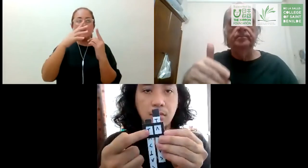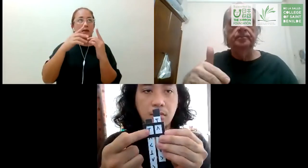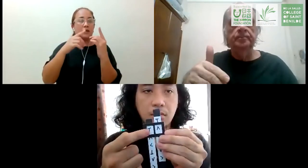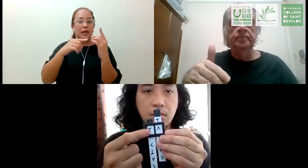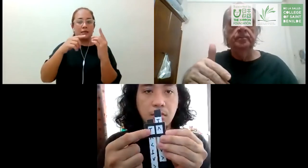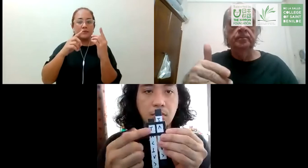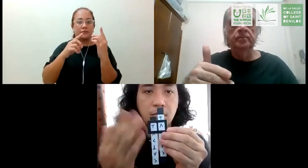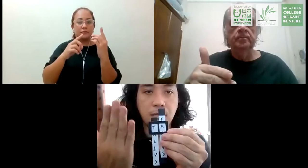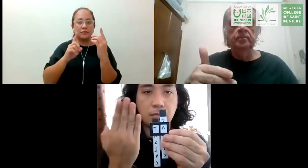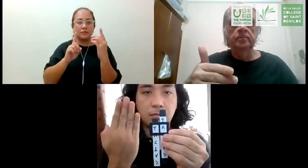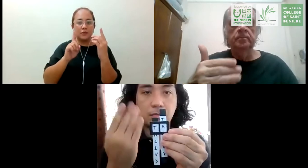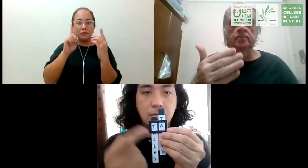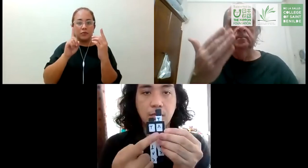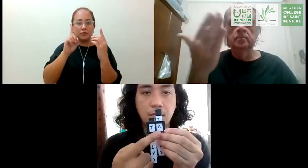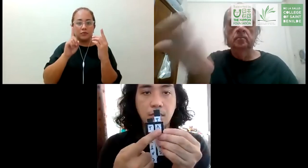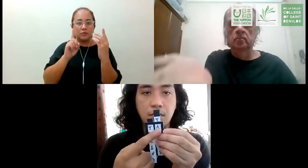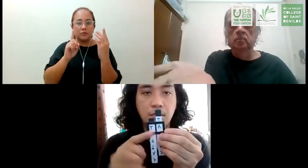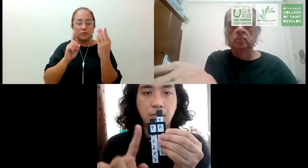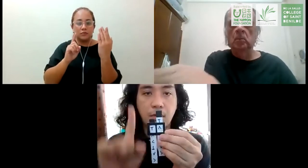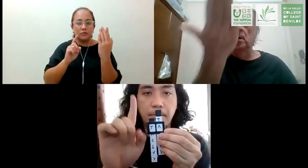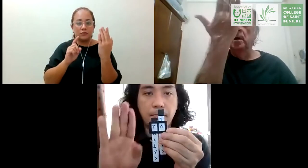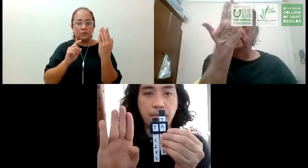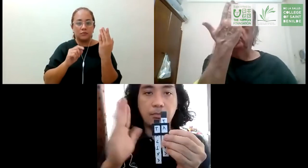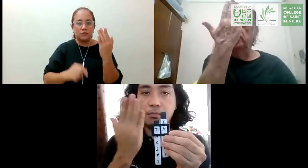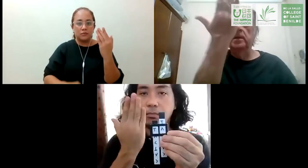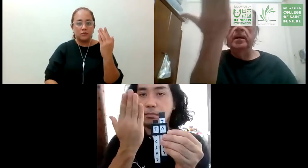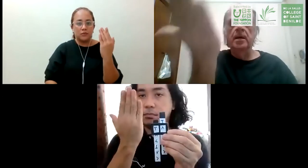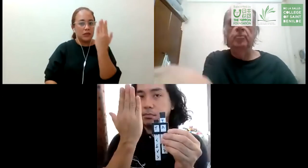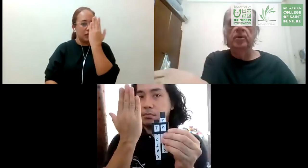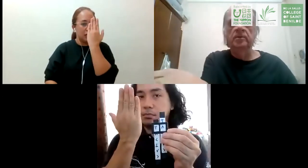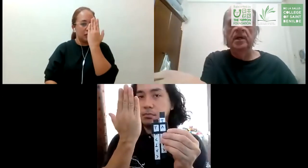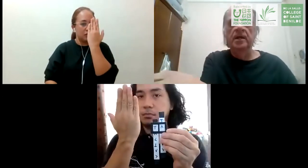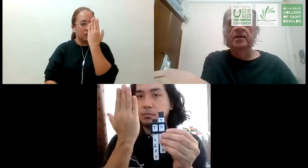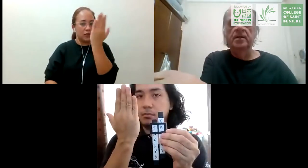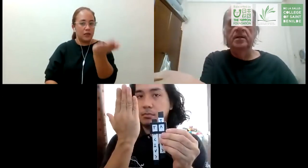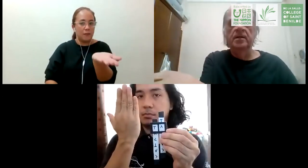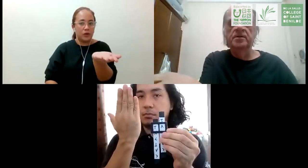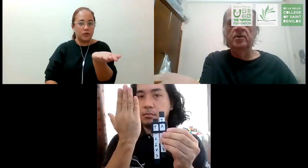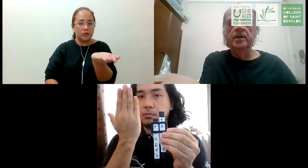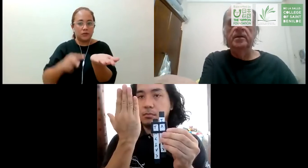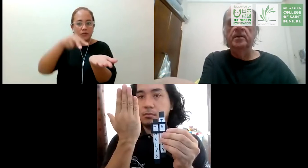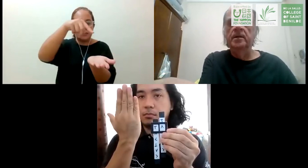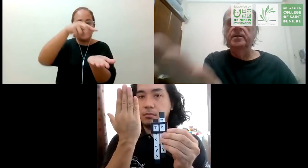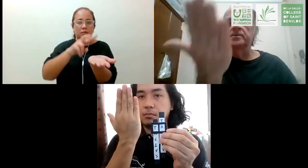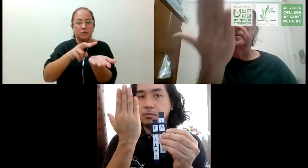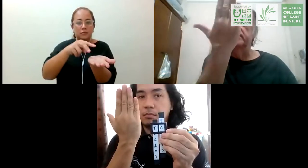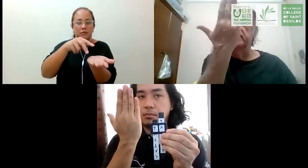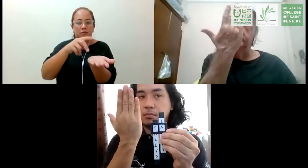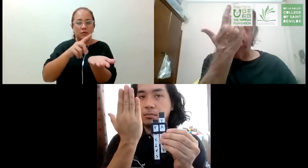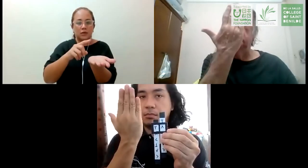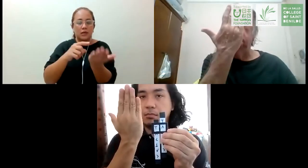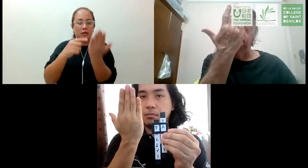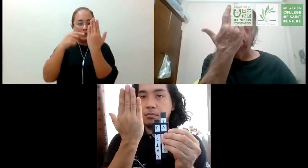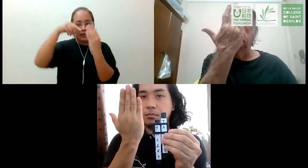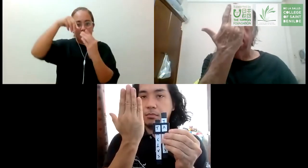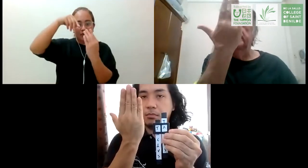upward, Mhm. inward and upward. So then this is